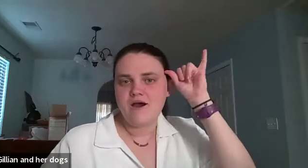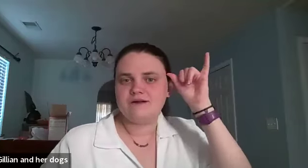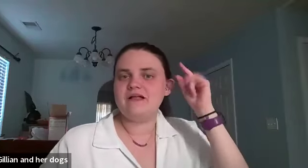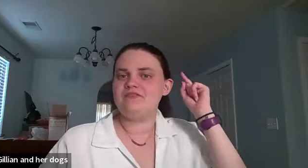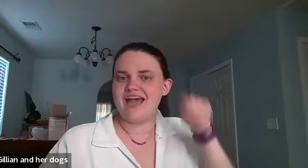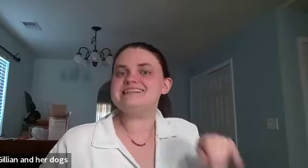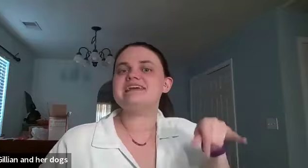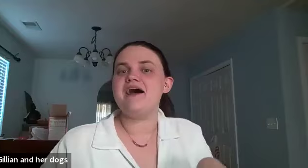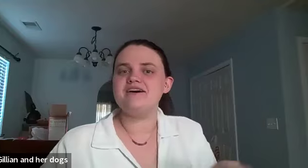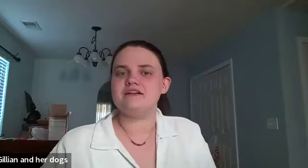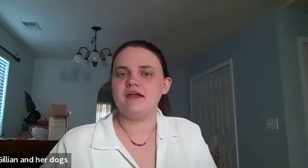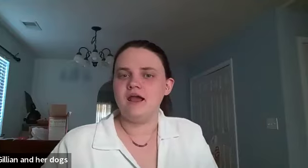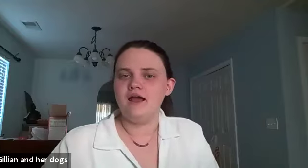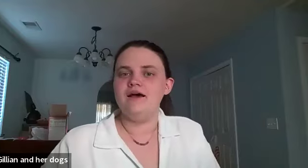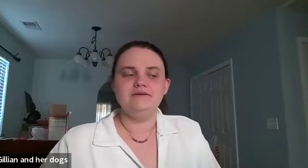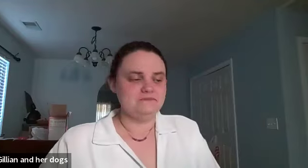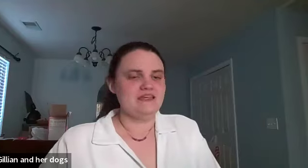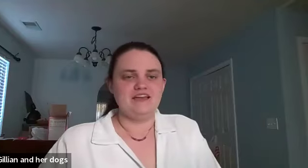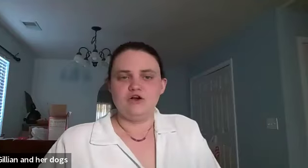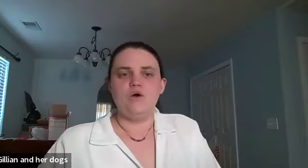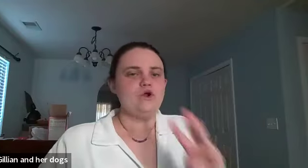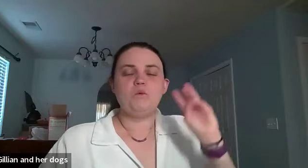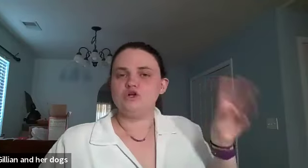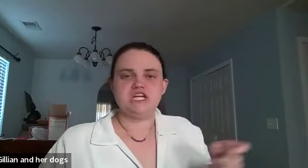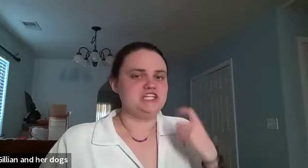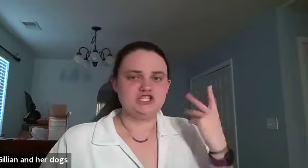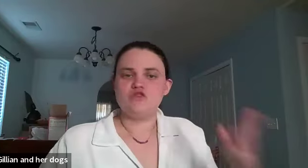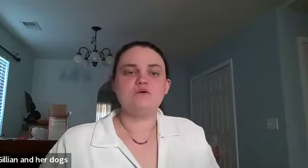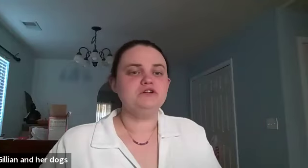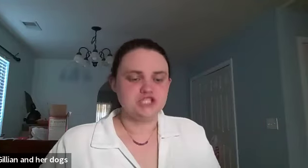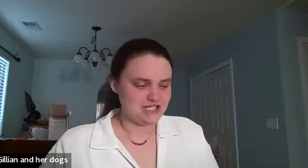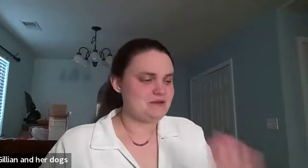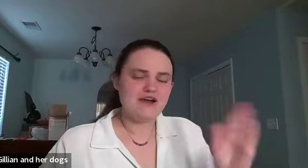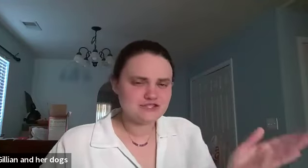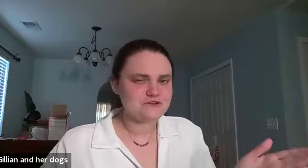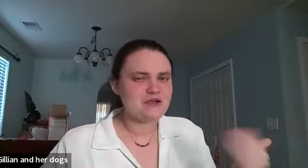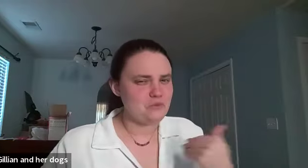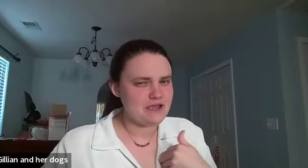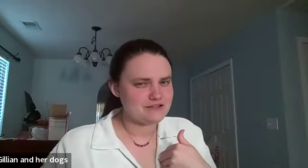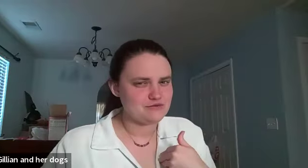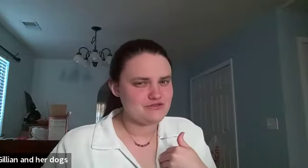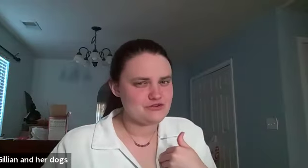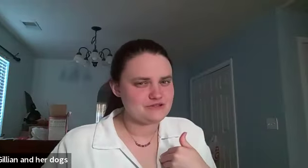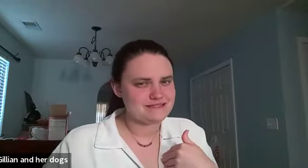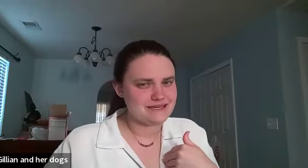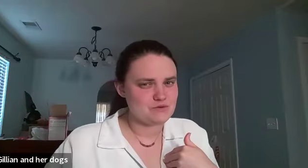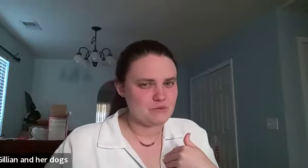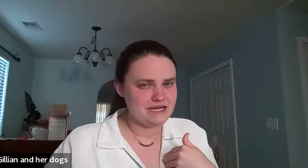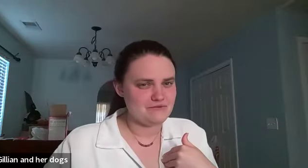cow. And I'm like, that is cow. And they're like, their world changed. Their world changed. But I also feel like we also went through those as kids where we didn't